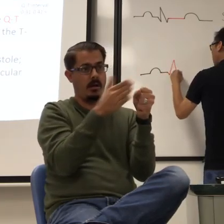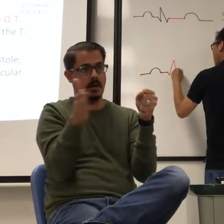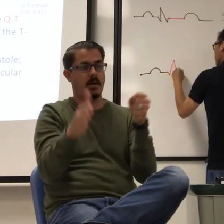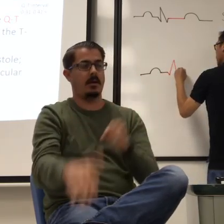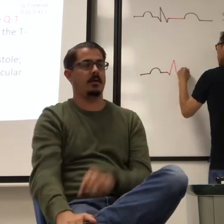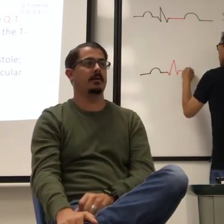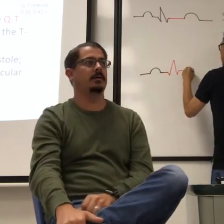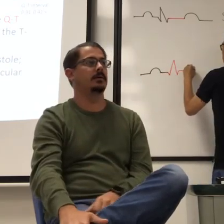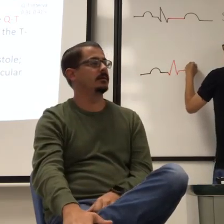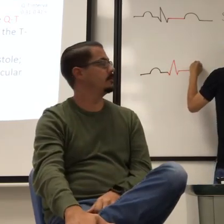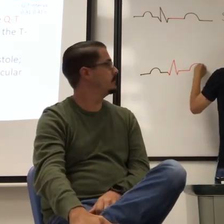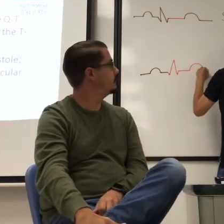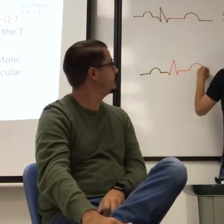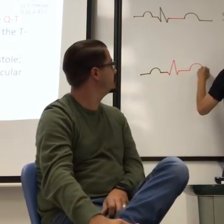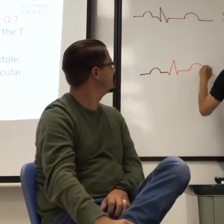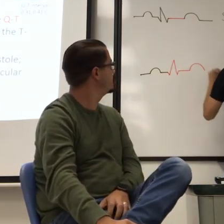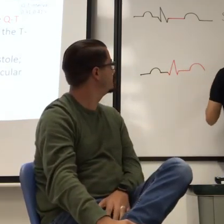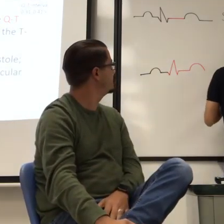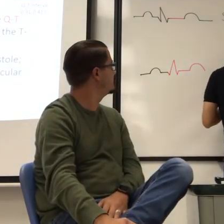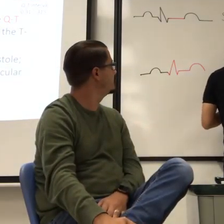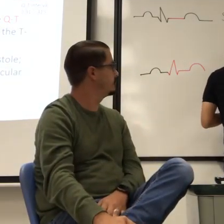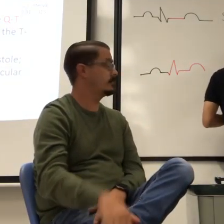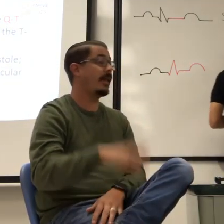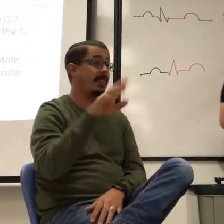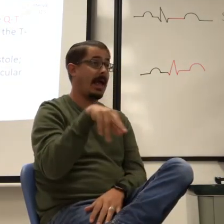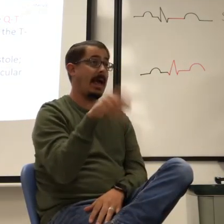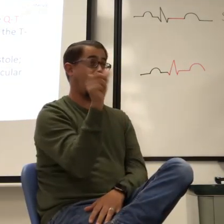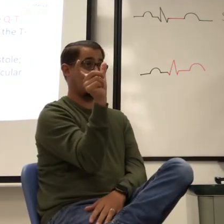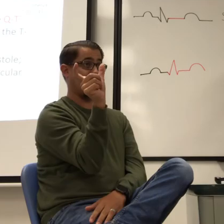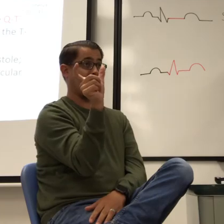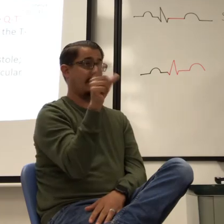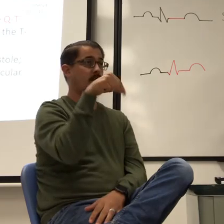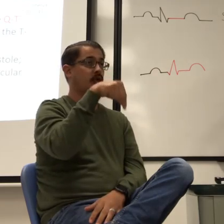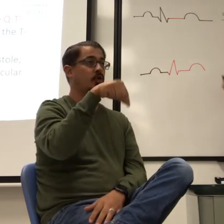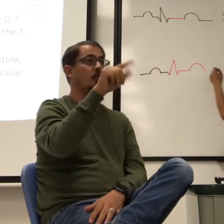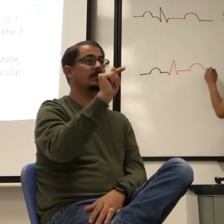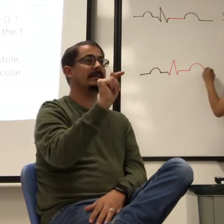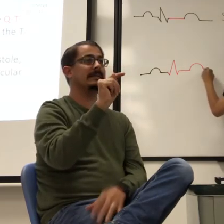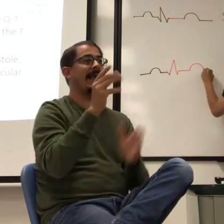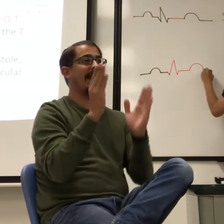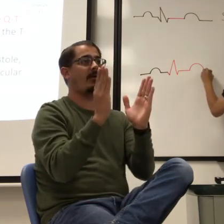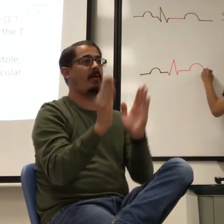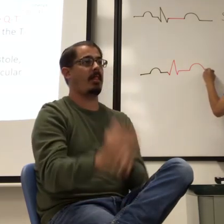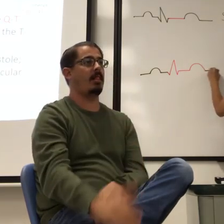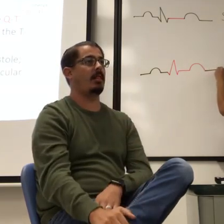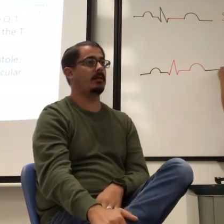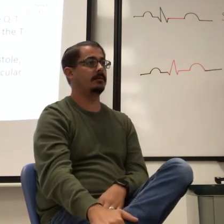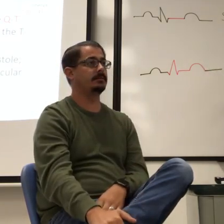R, S, and all the T. That represents QT interval.